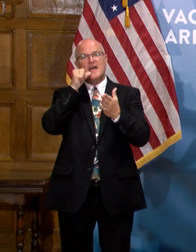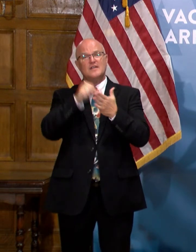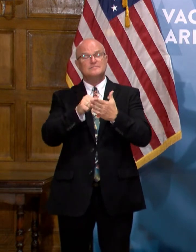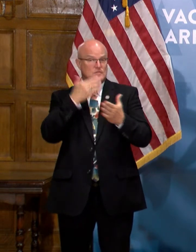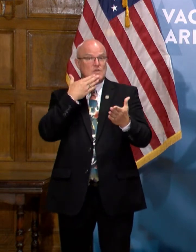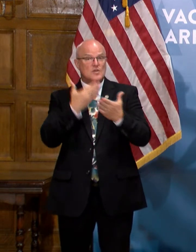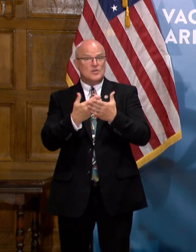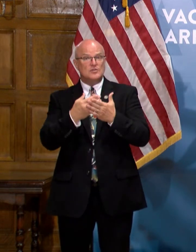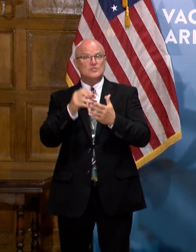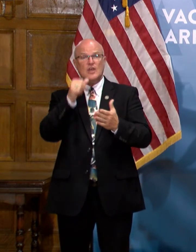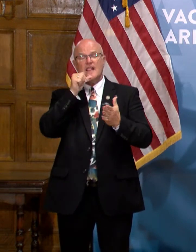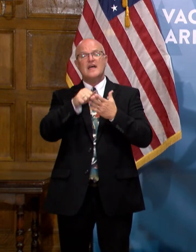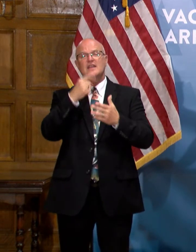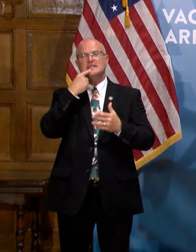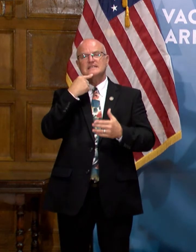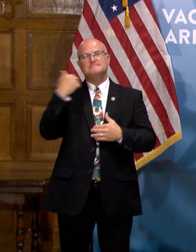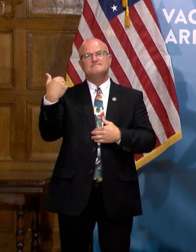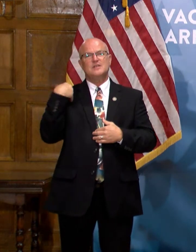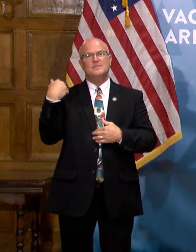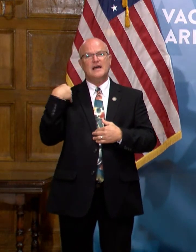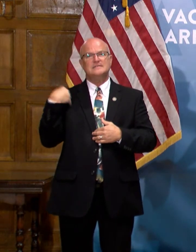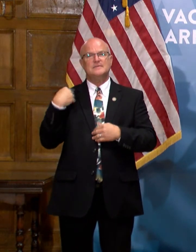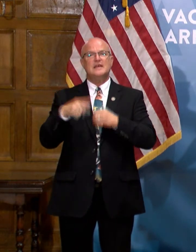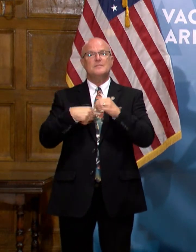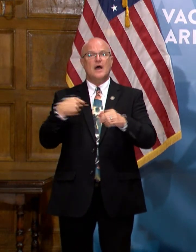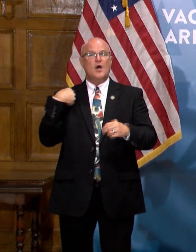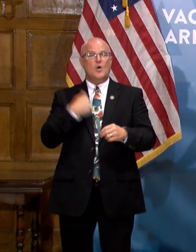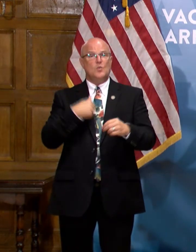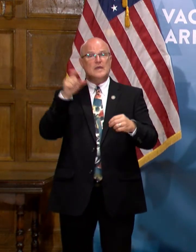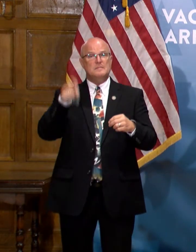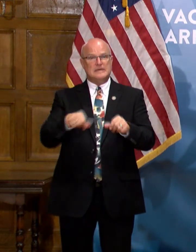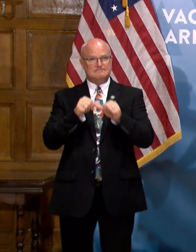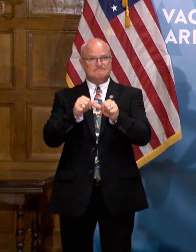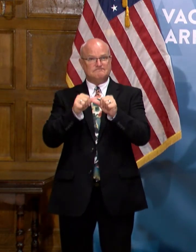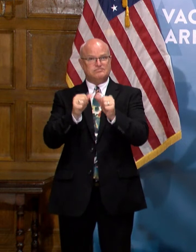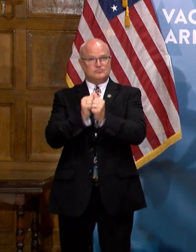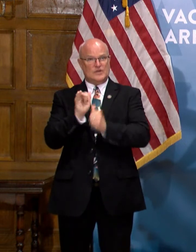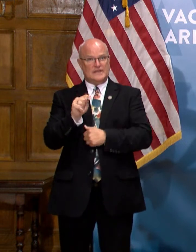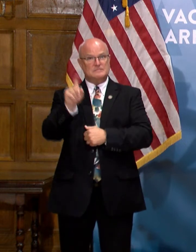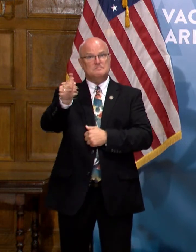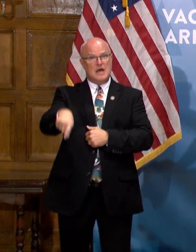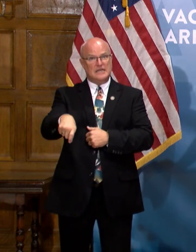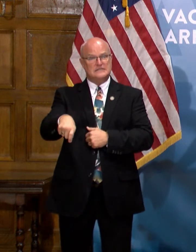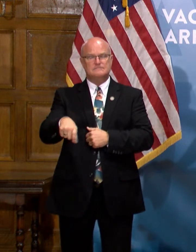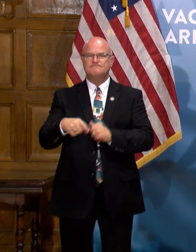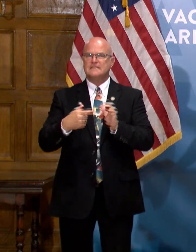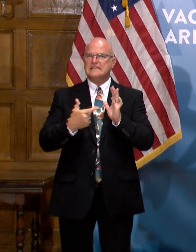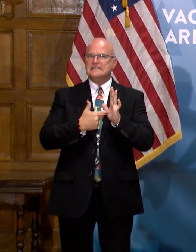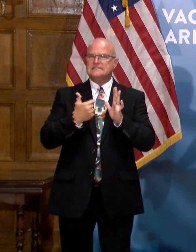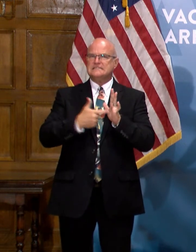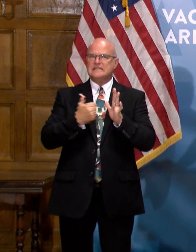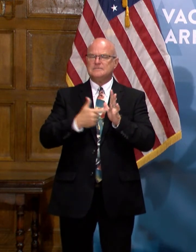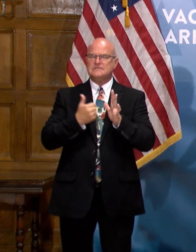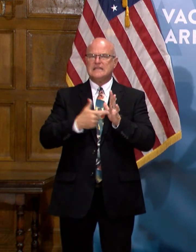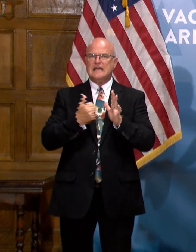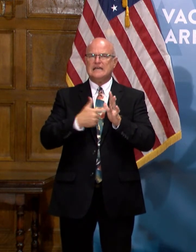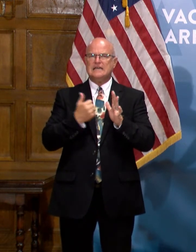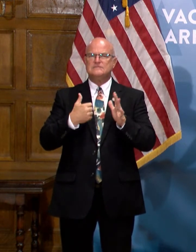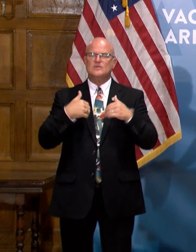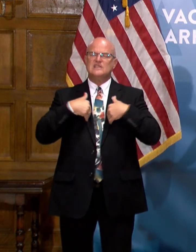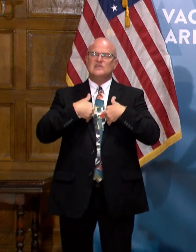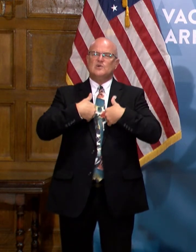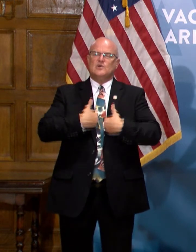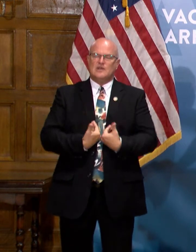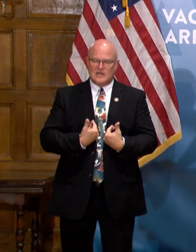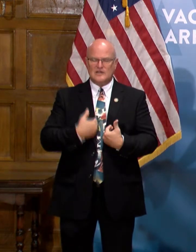note, and it just reminds me of we do have to stick with it. Sometimes we get impatient, sometimes we get